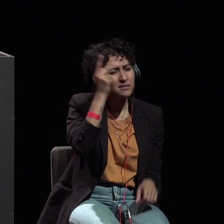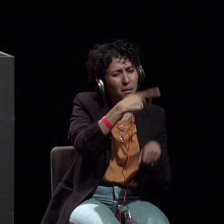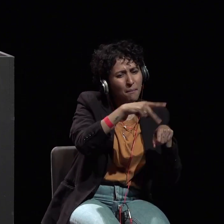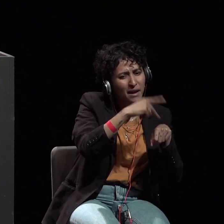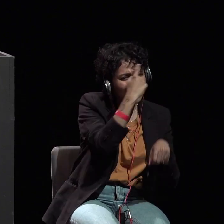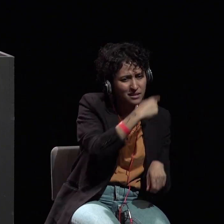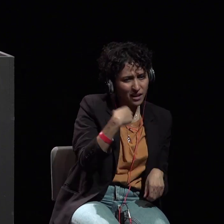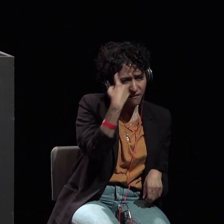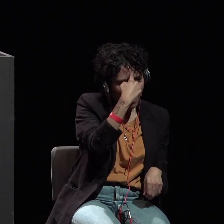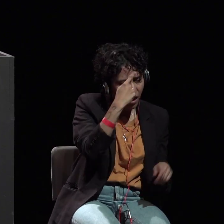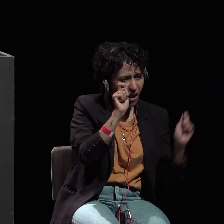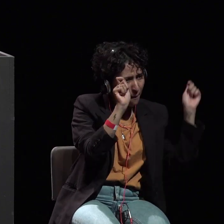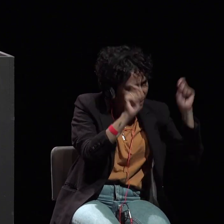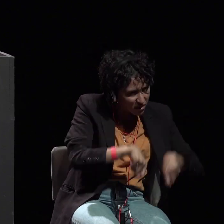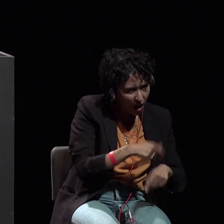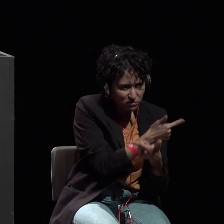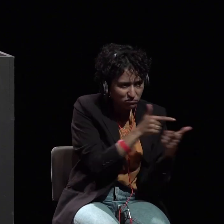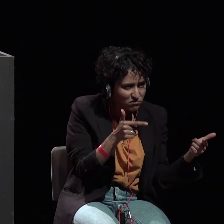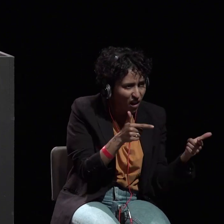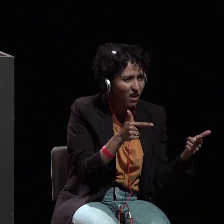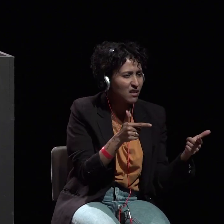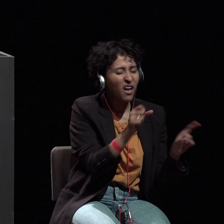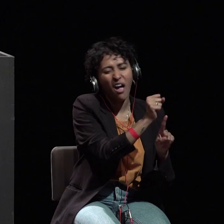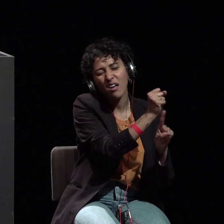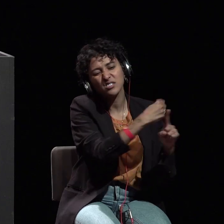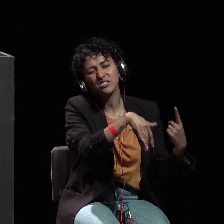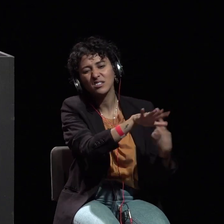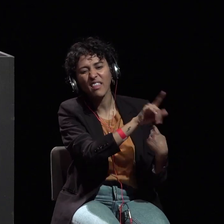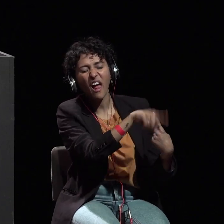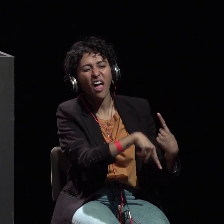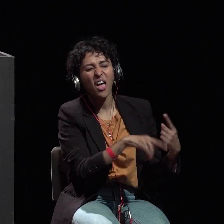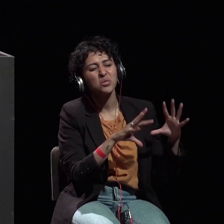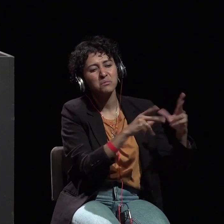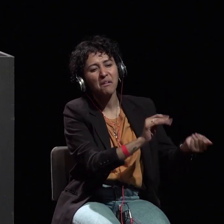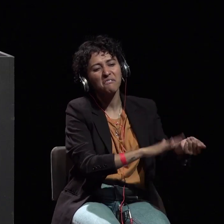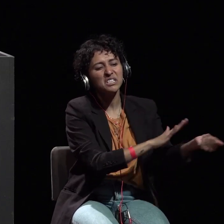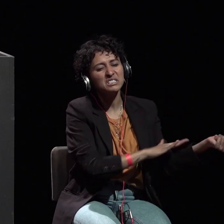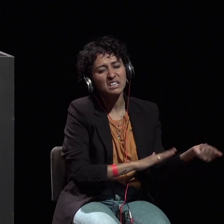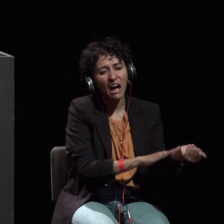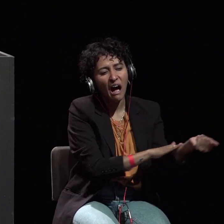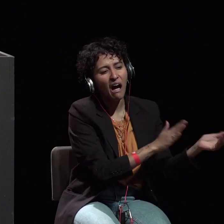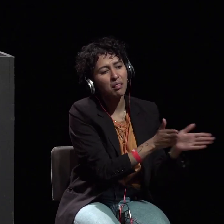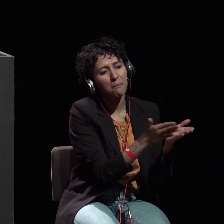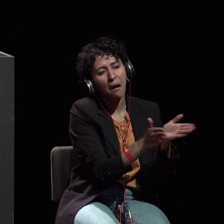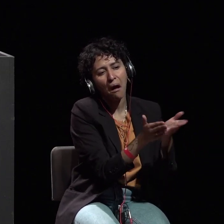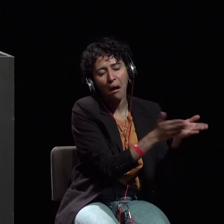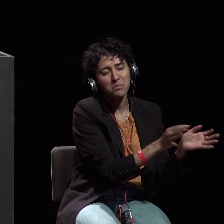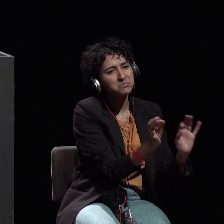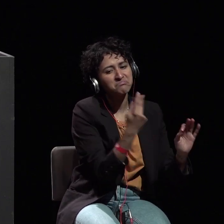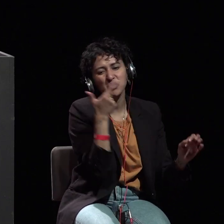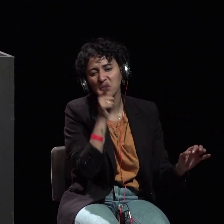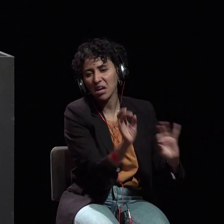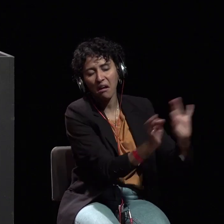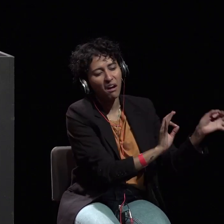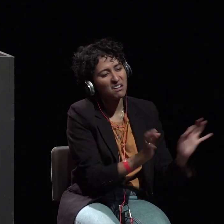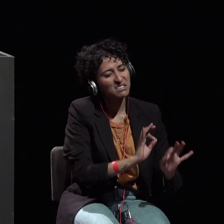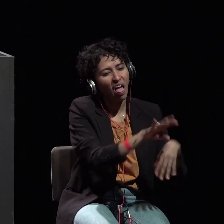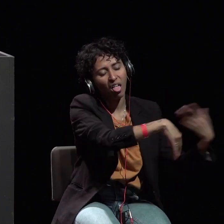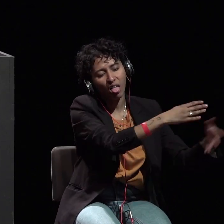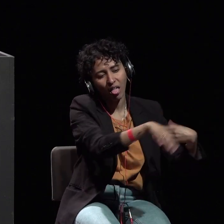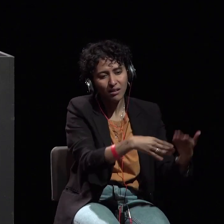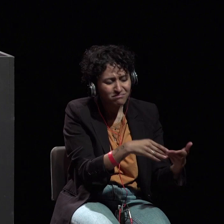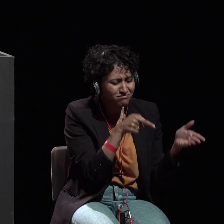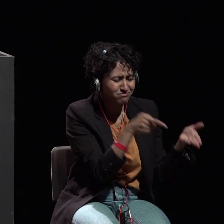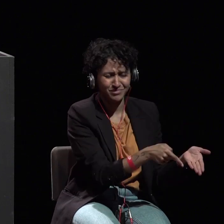opium to sufficiently run a kingdom. That has been well documented in missionary history and also really